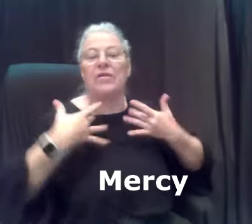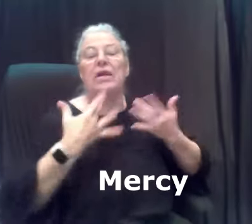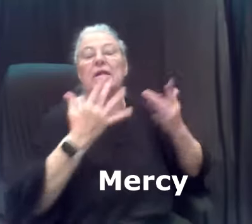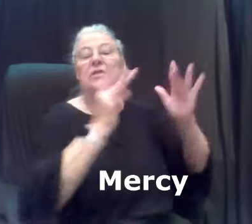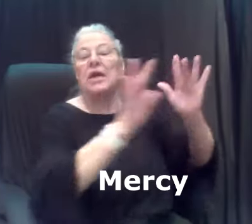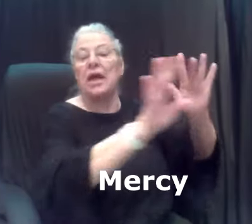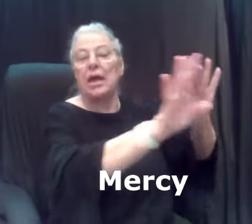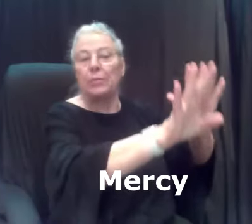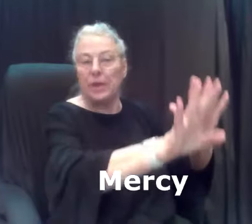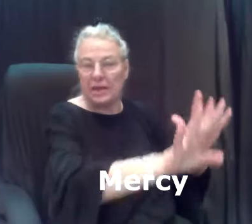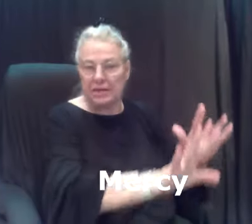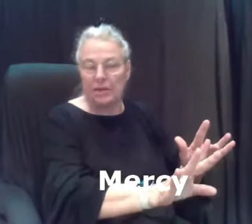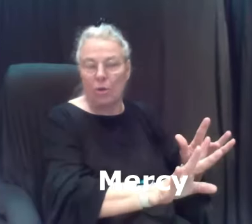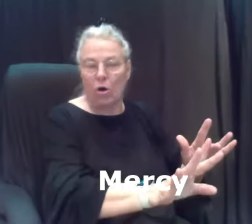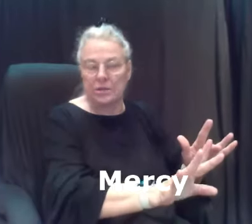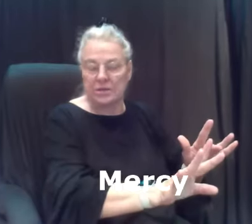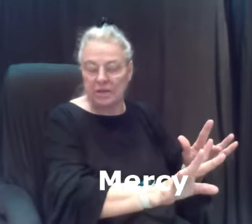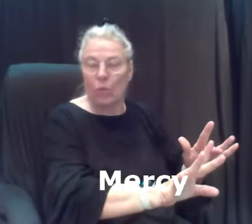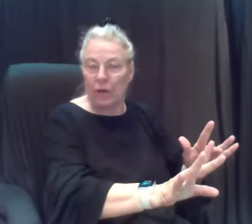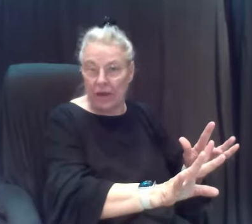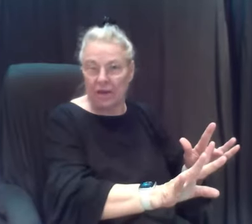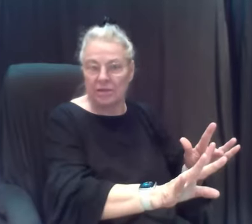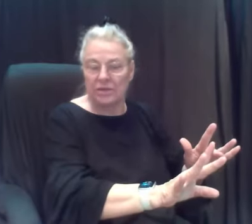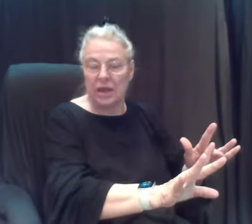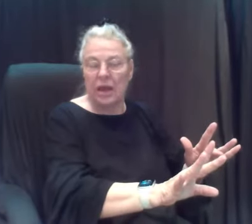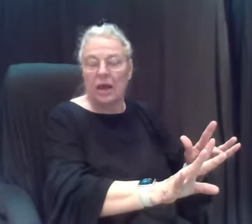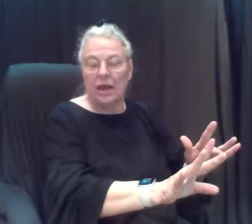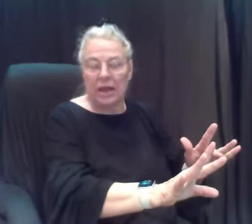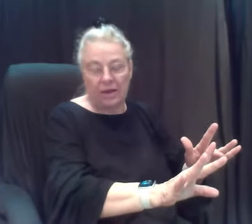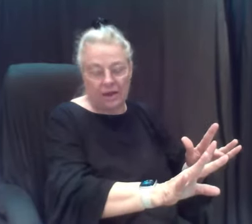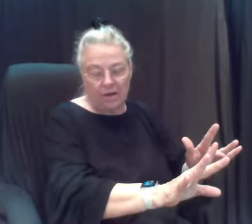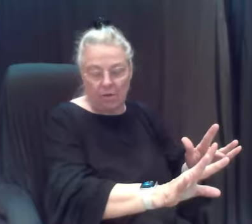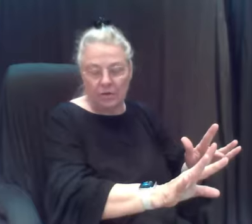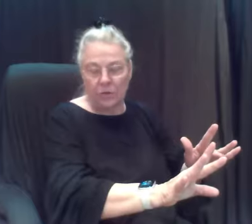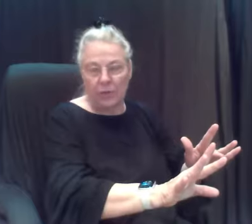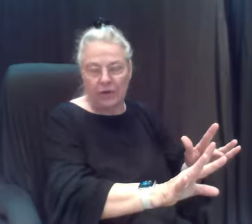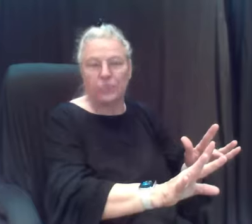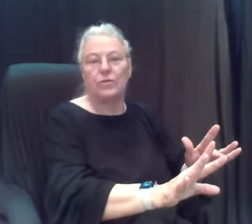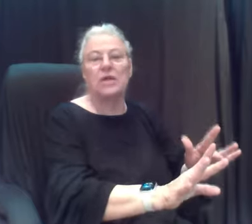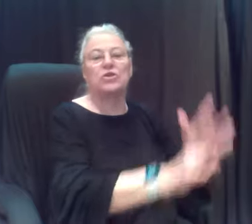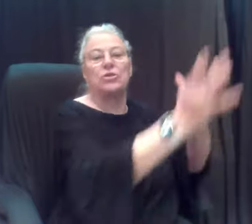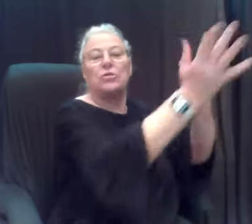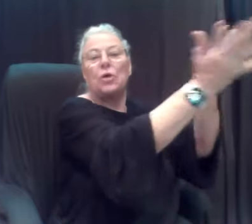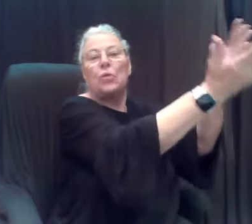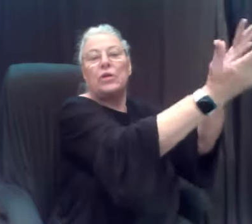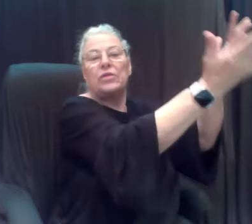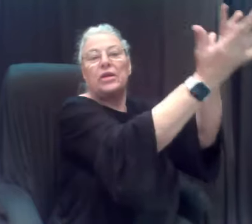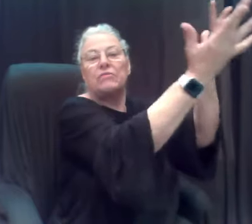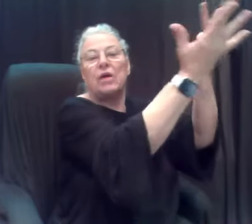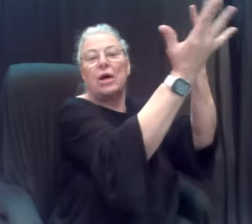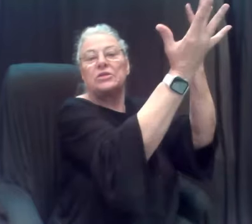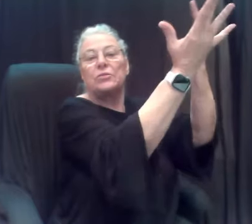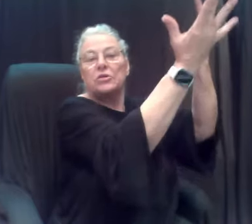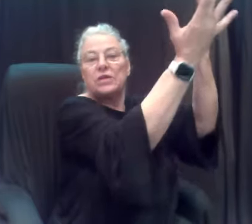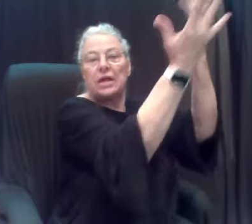feelings and placing them on someone else. It can also be directional. We think of God's mercy coming